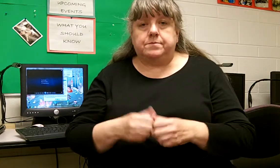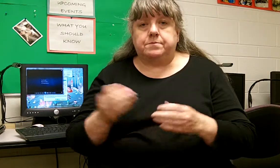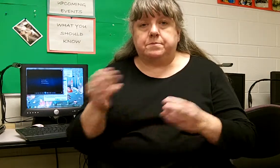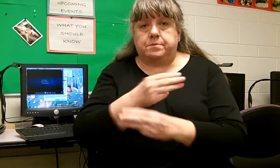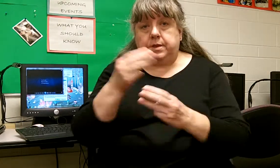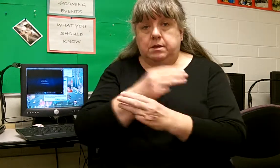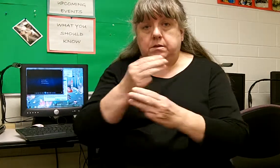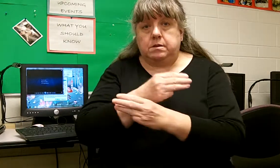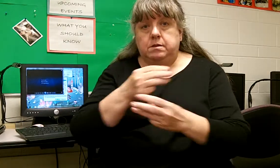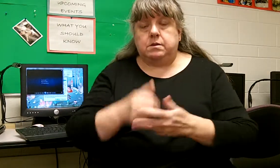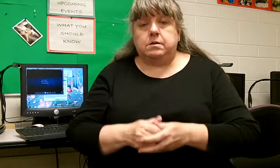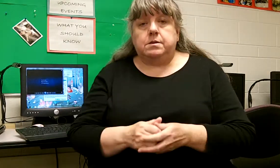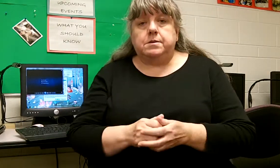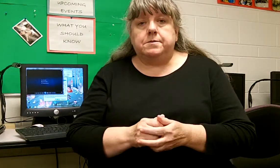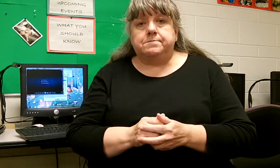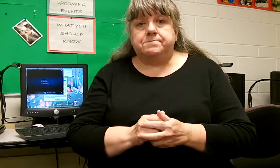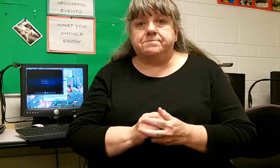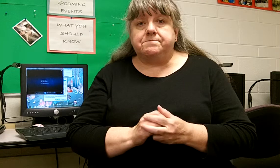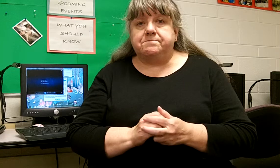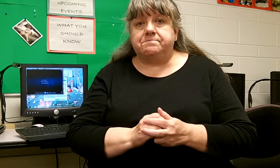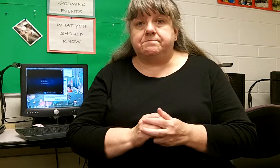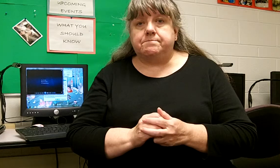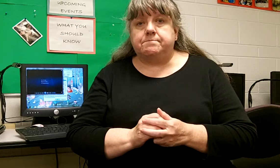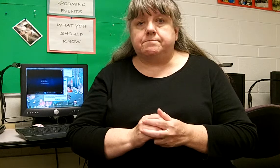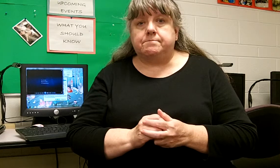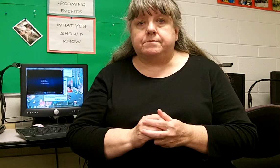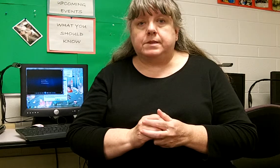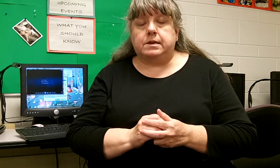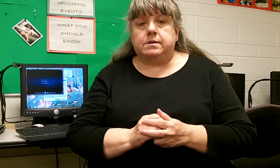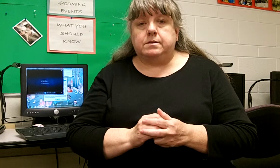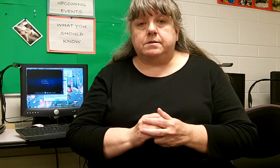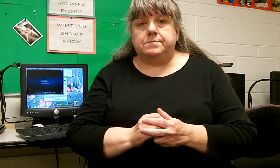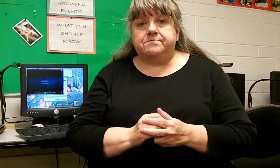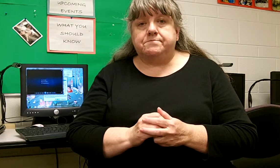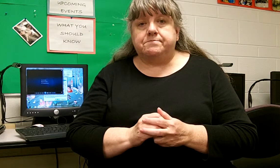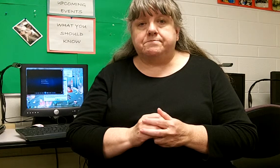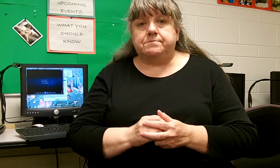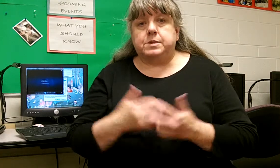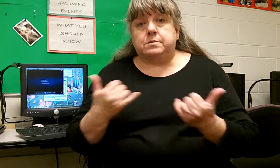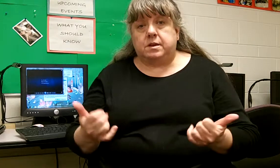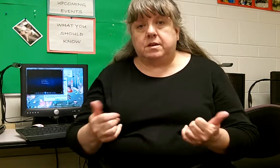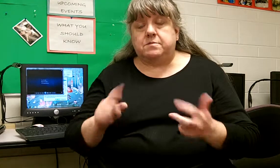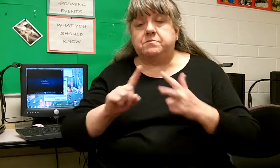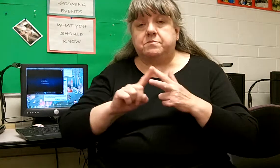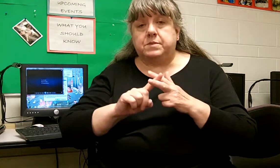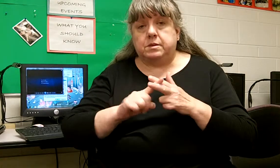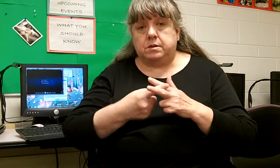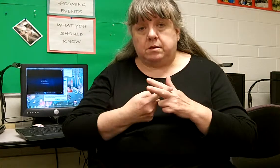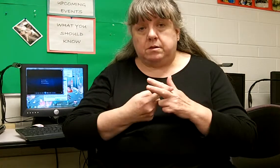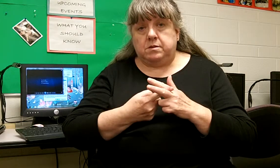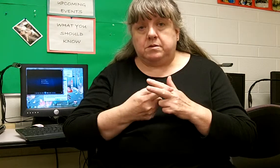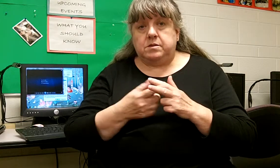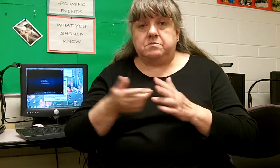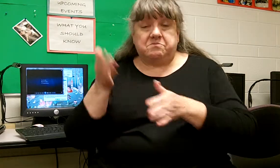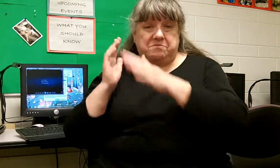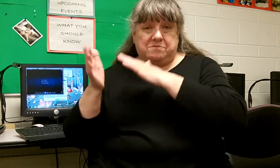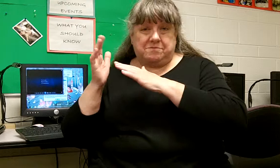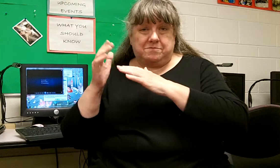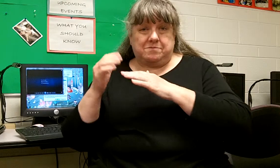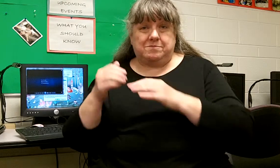old classic. 1 plus 1. And I think you already know how to do this, but